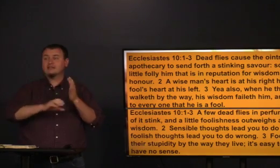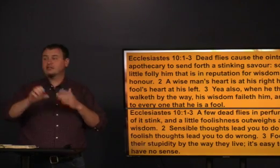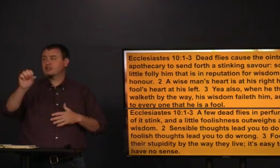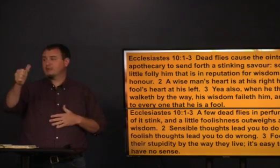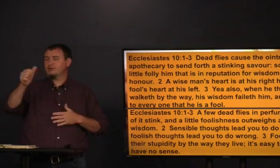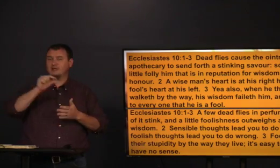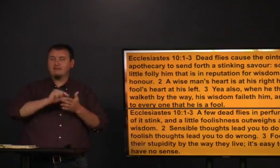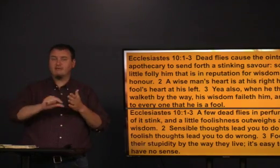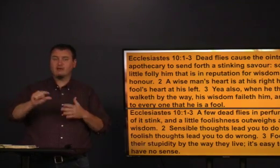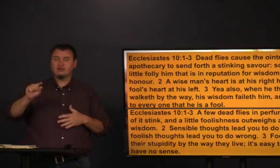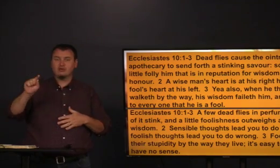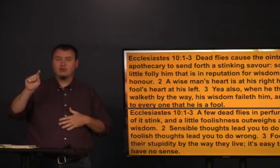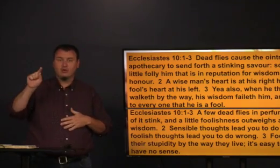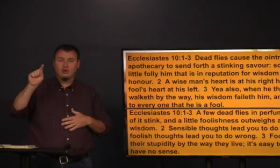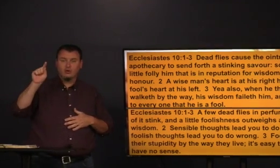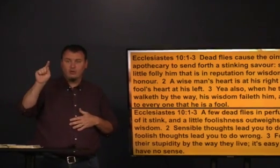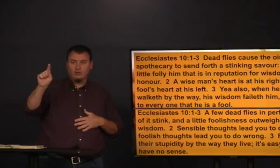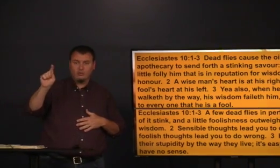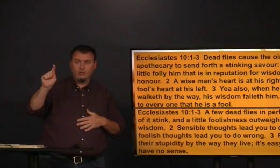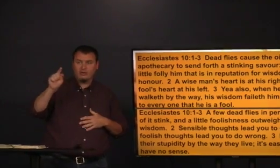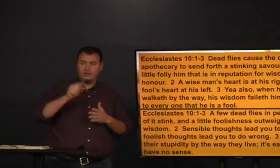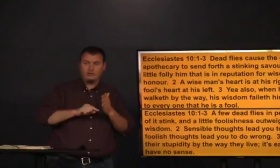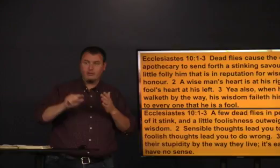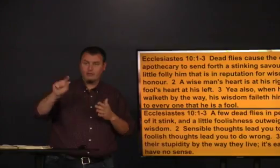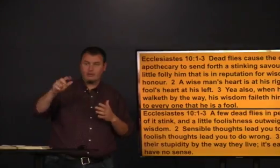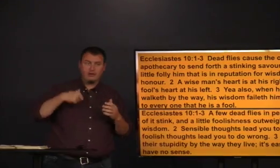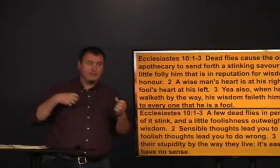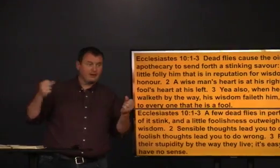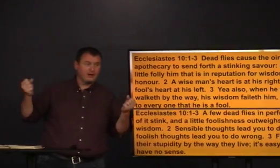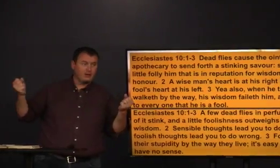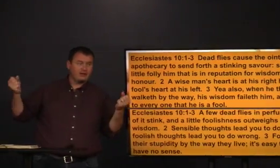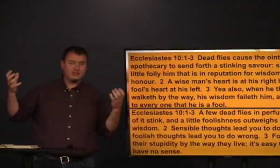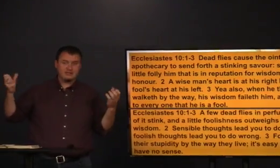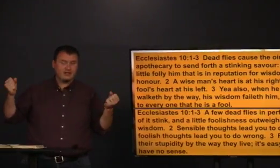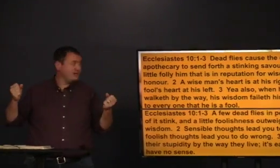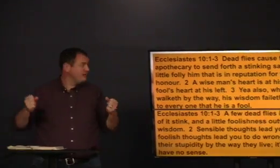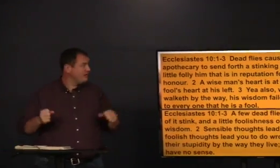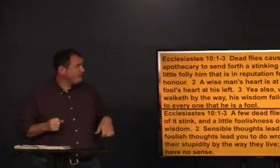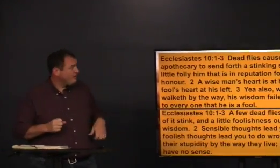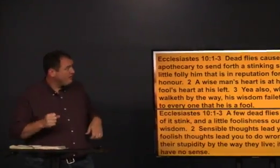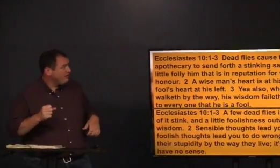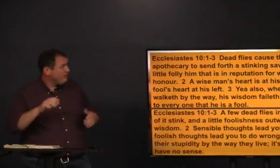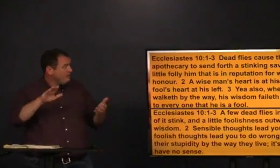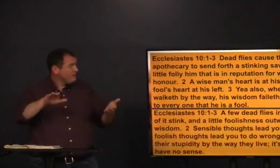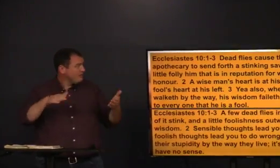Ecclesiastes chapter 10, verse 1 through 3. I'm going to go ahead and sign it.